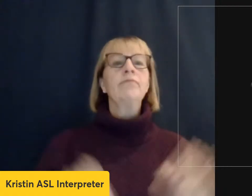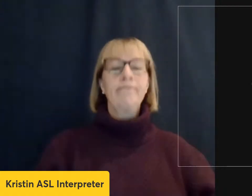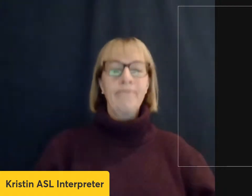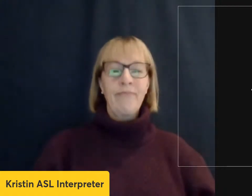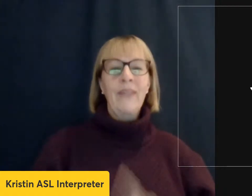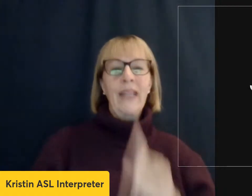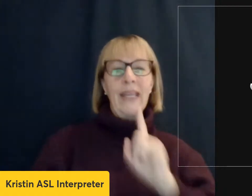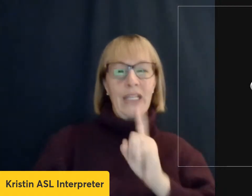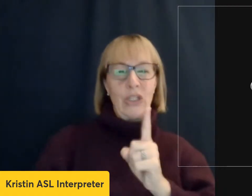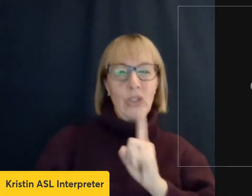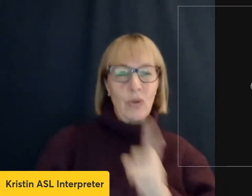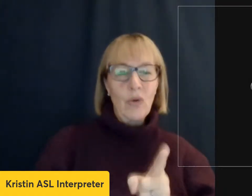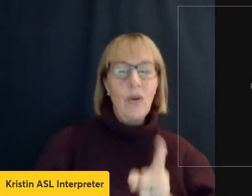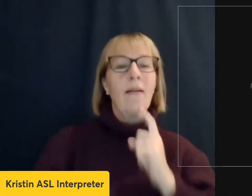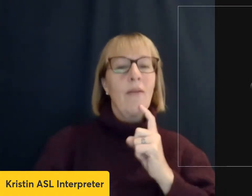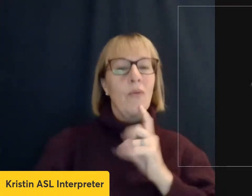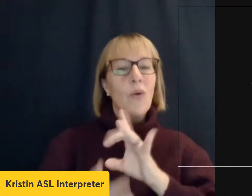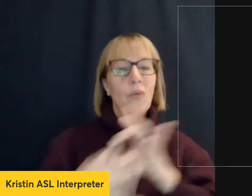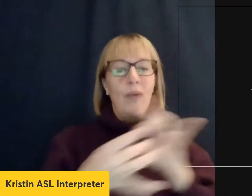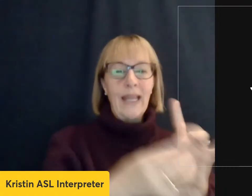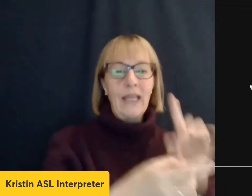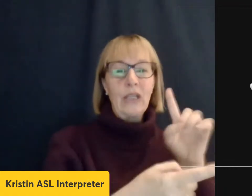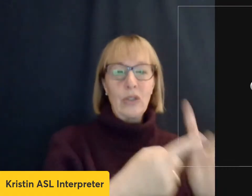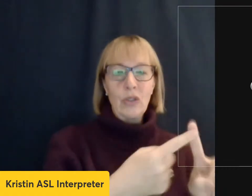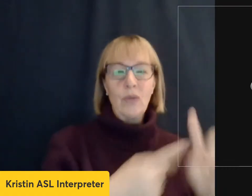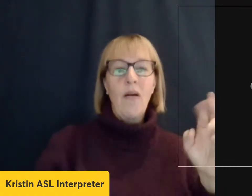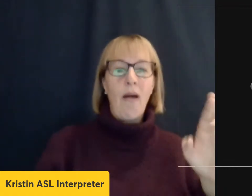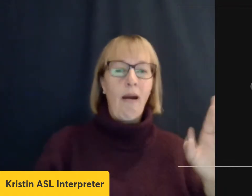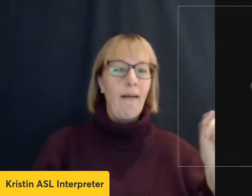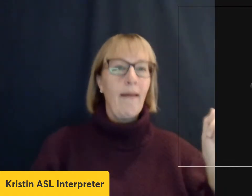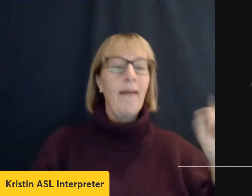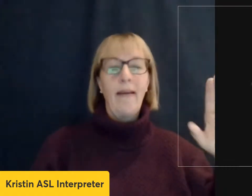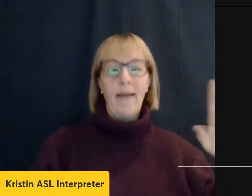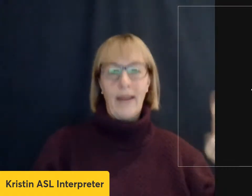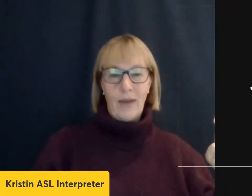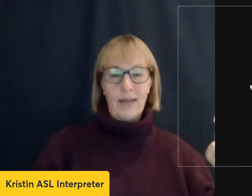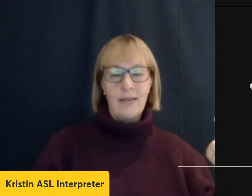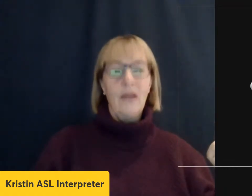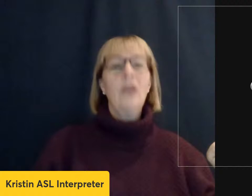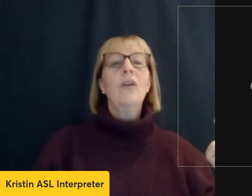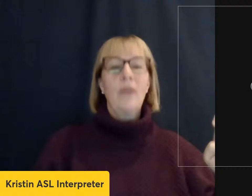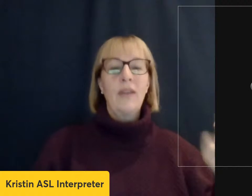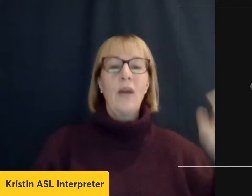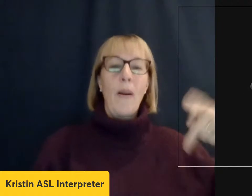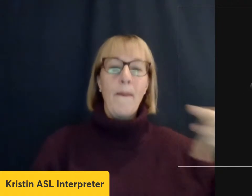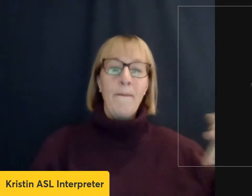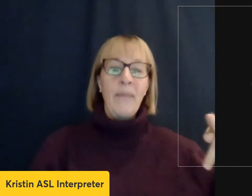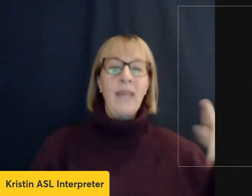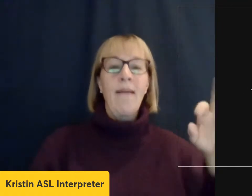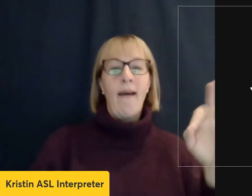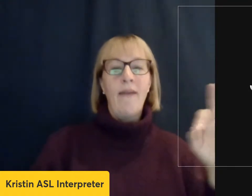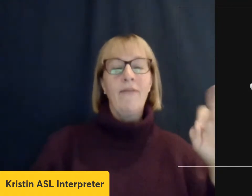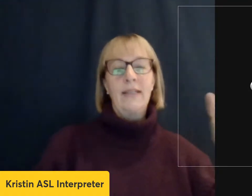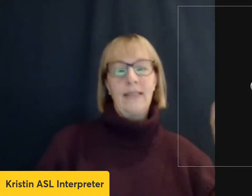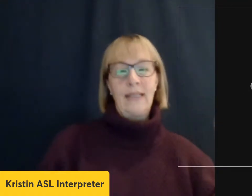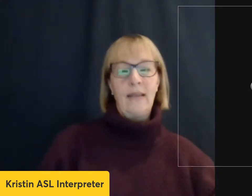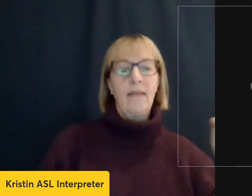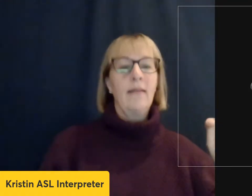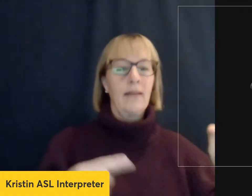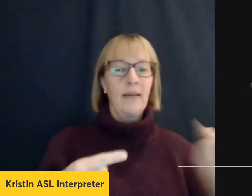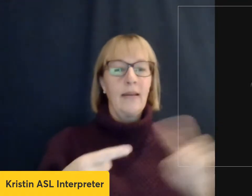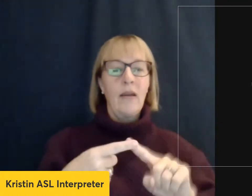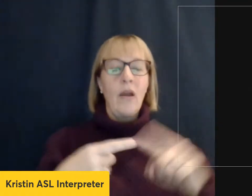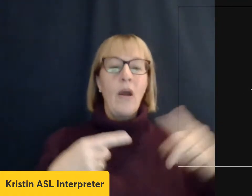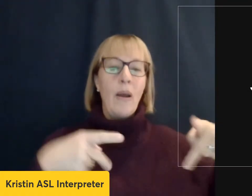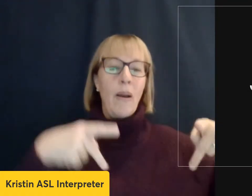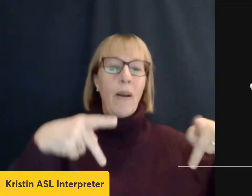case of race correction of pulmonary function tests. Every time we use pulmonary function tests, we are steeped in a